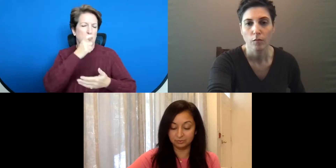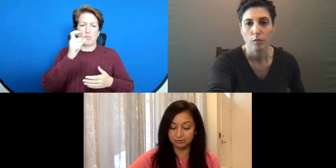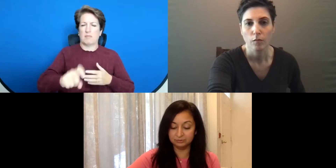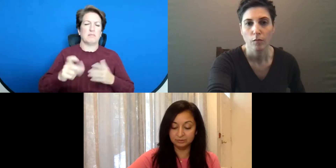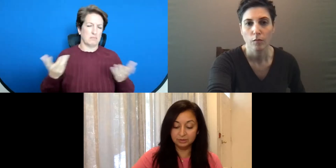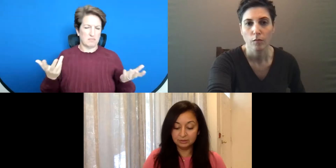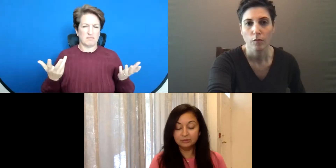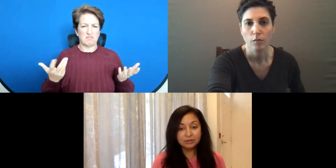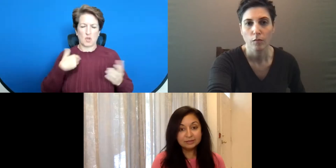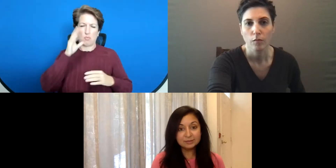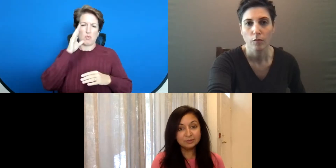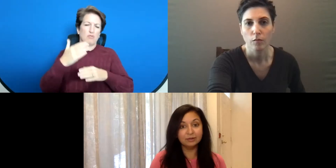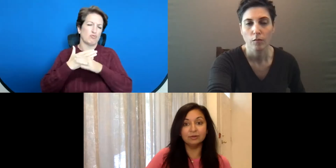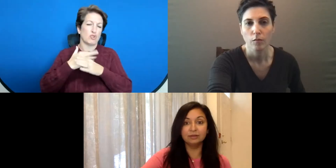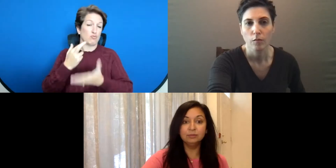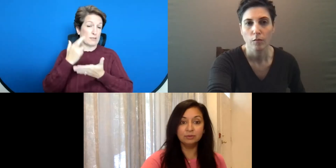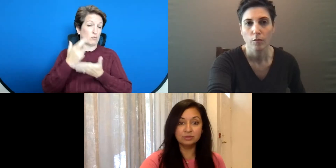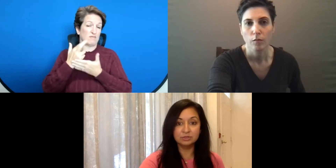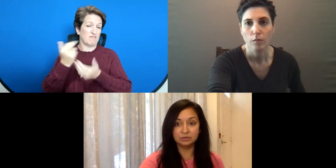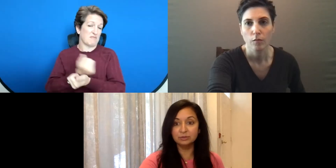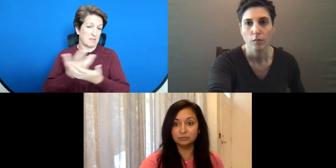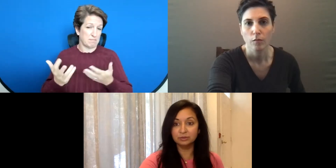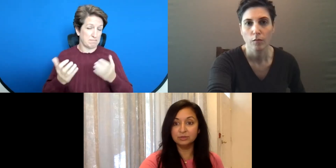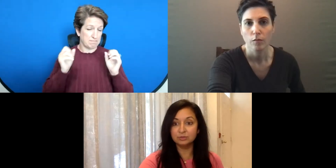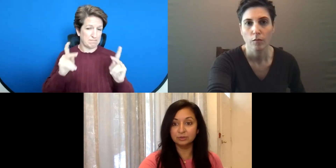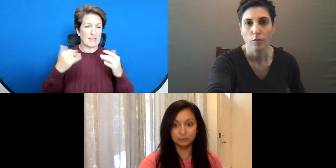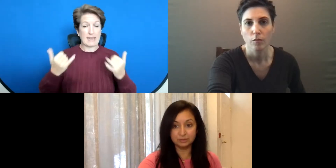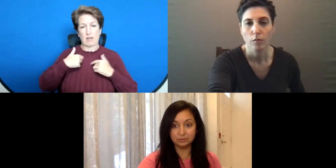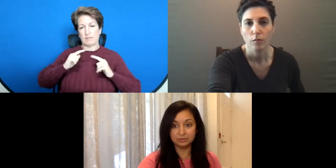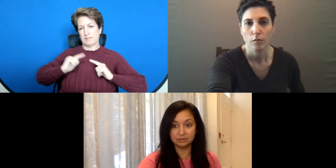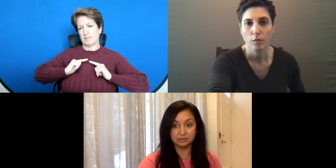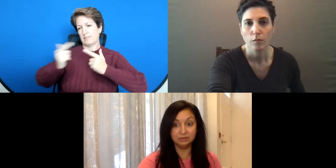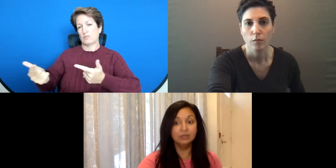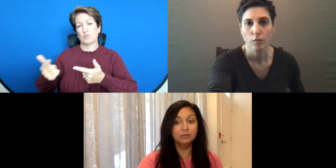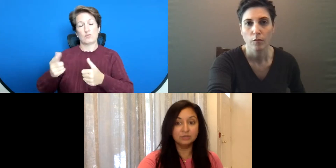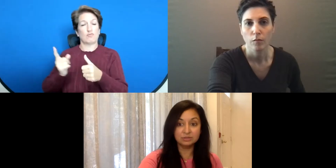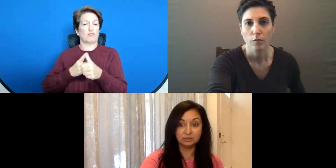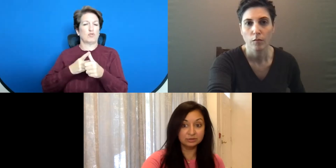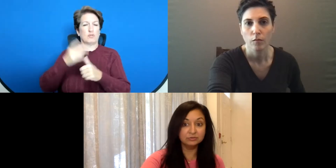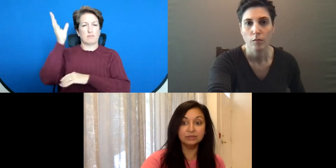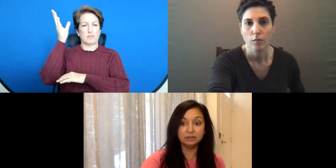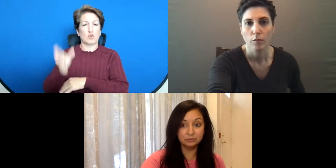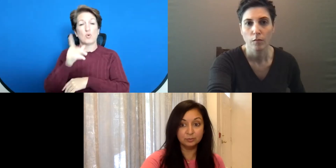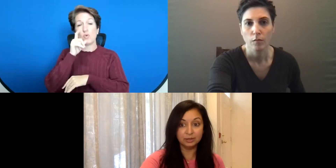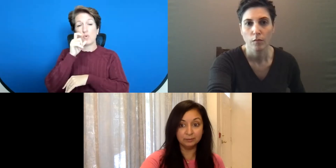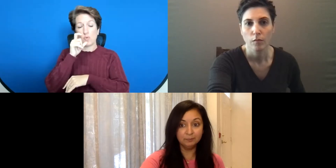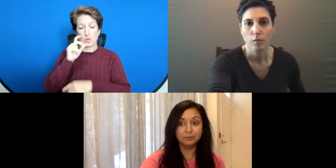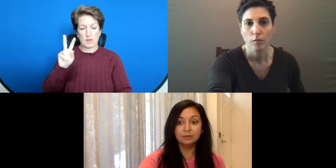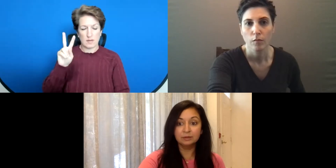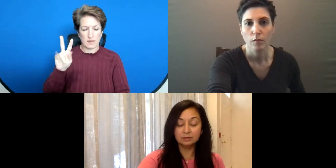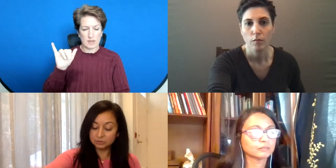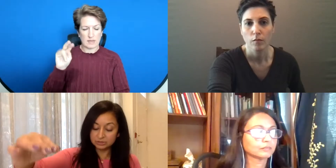resources with you. Great, so now I am going to turn it over to our first presenter, which is Dr. Vinita